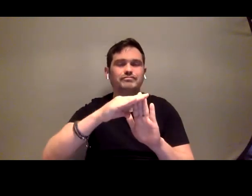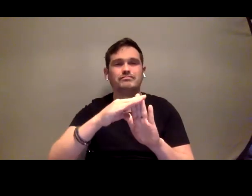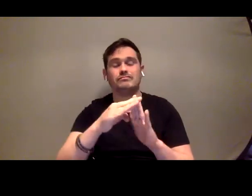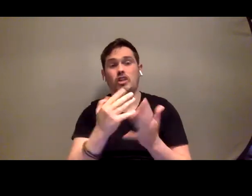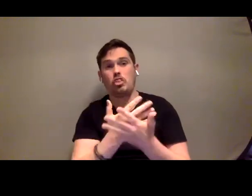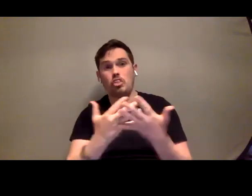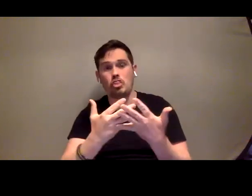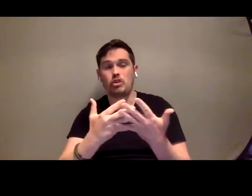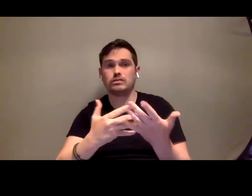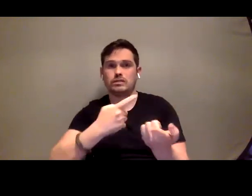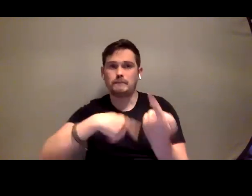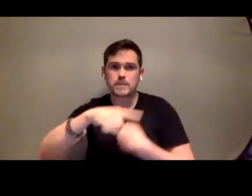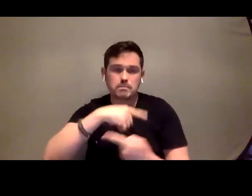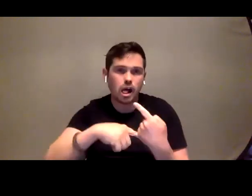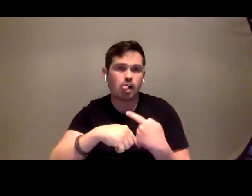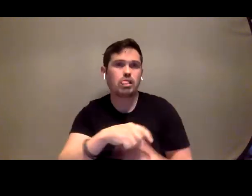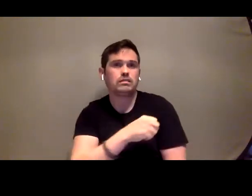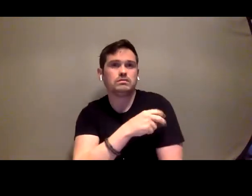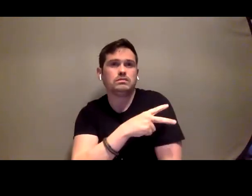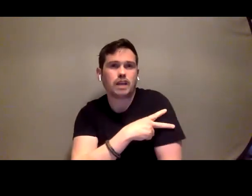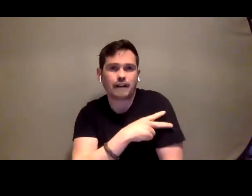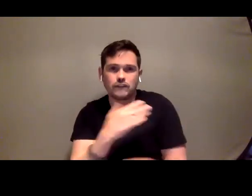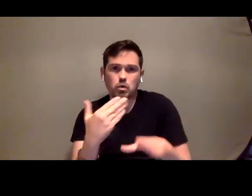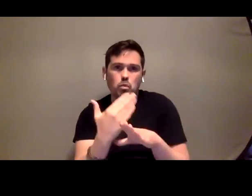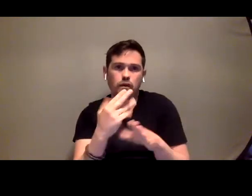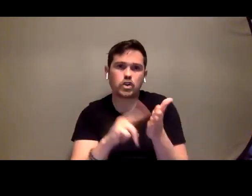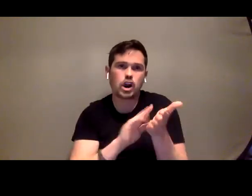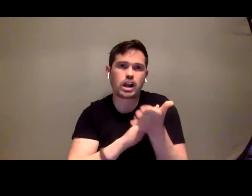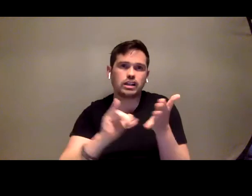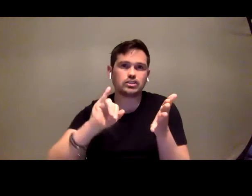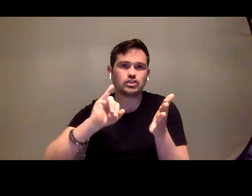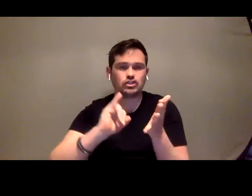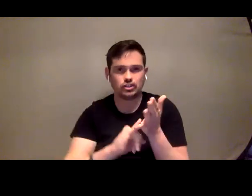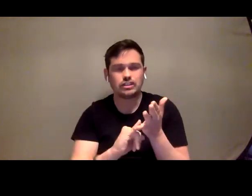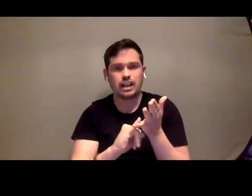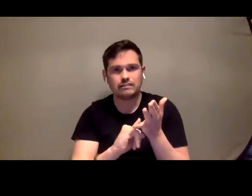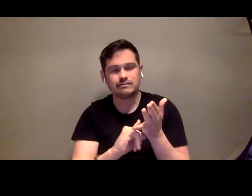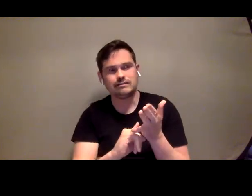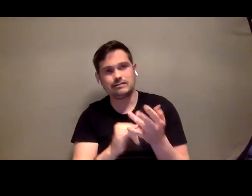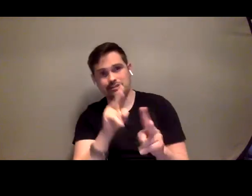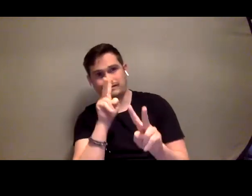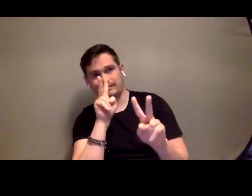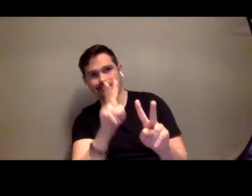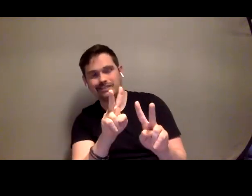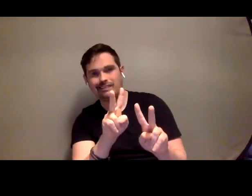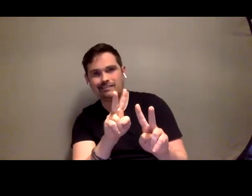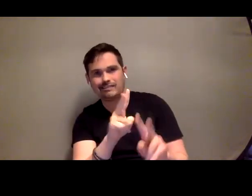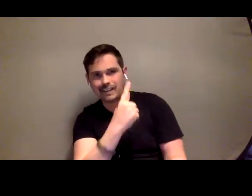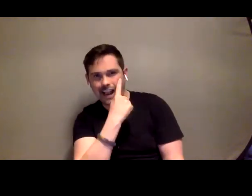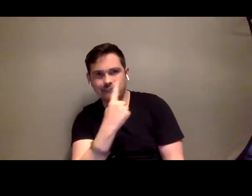Medact, who work in all different parts of the NHS, have been seeing this on the front line. And, you know, at the beginning of the